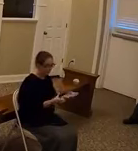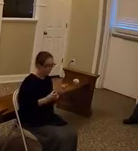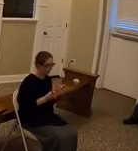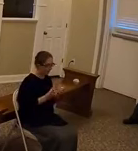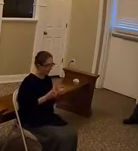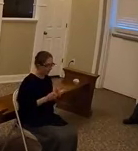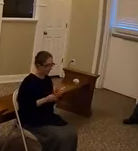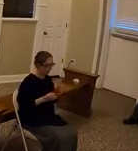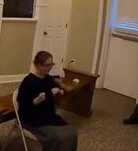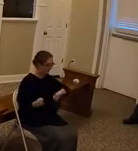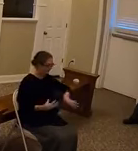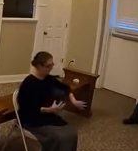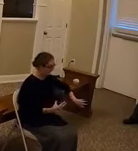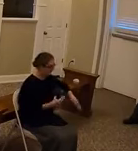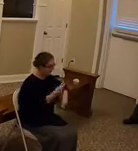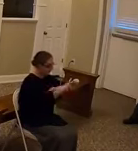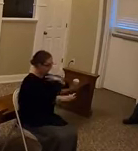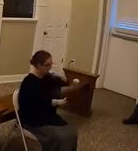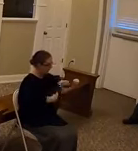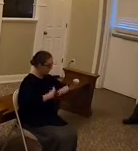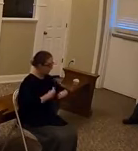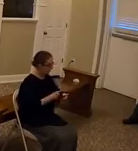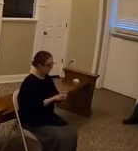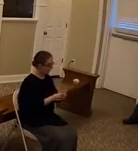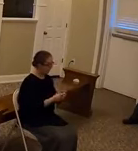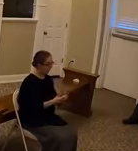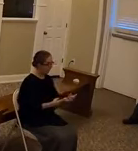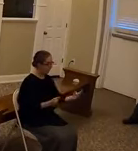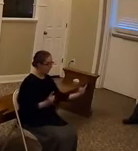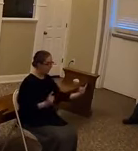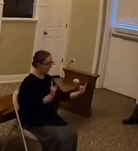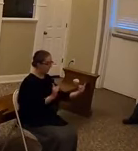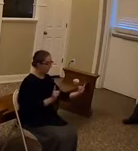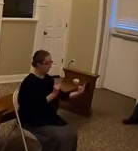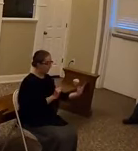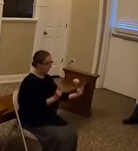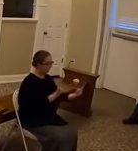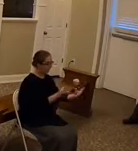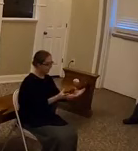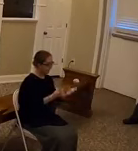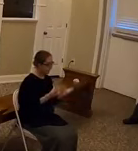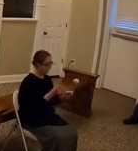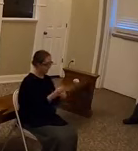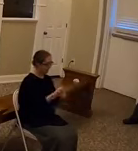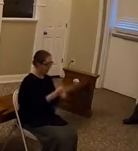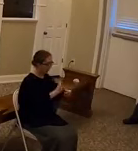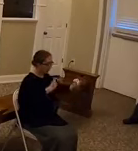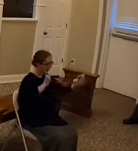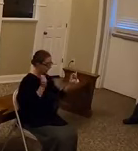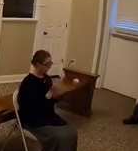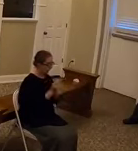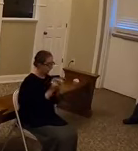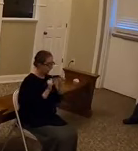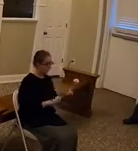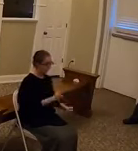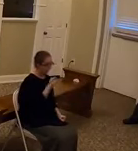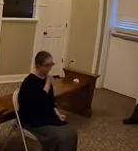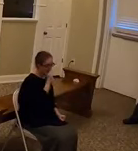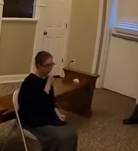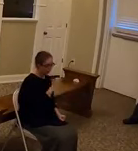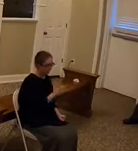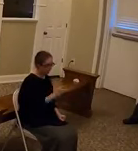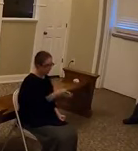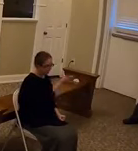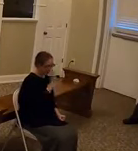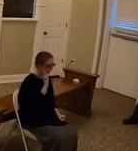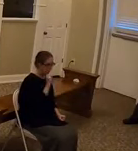to turn away from that world and start walking towards me. They're willing to make the change. And can I tell you